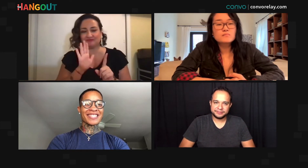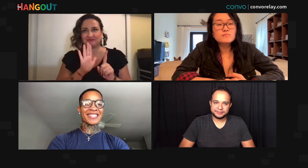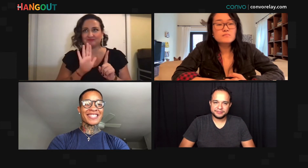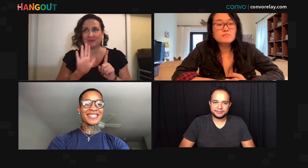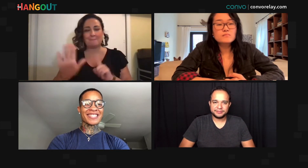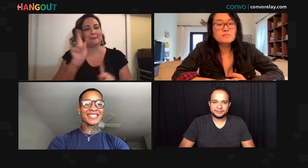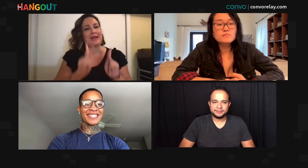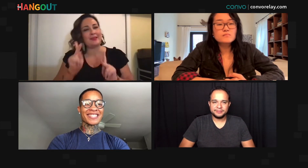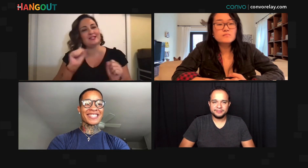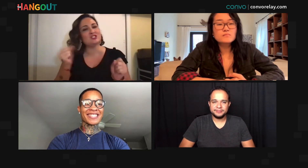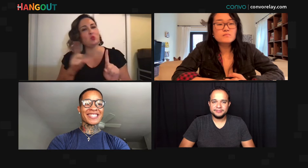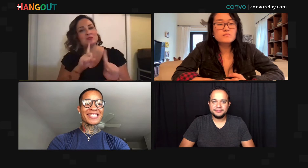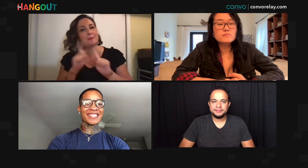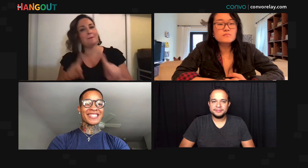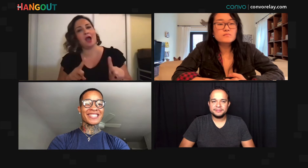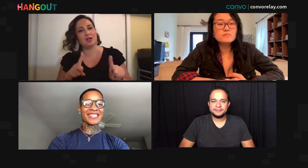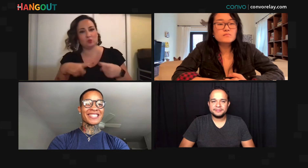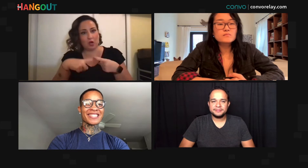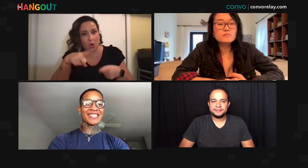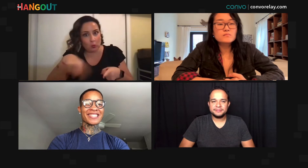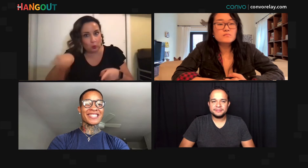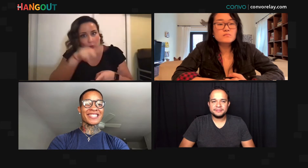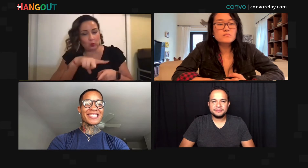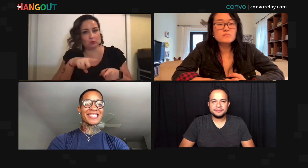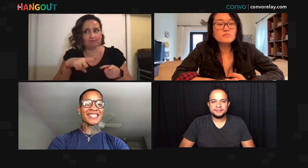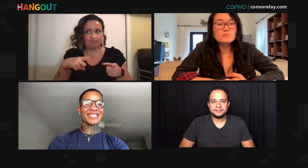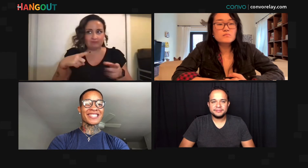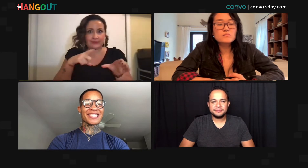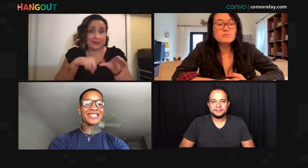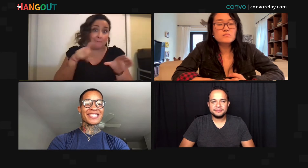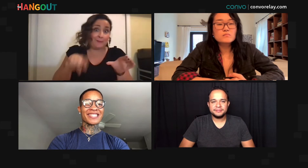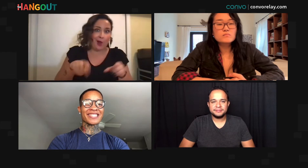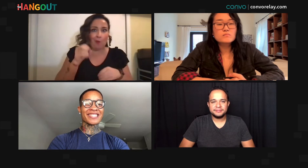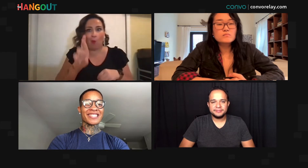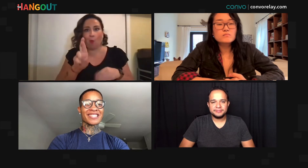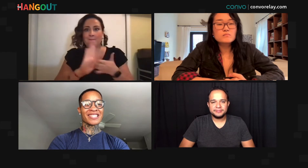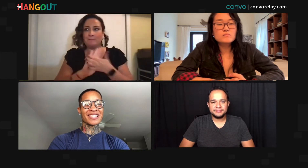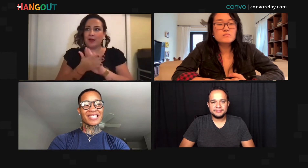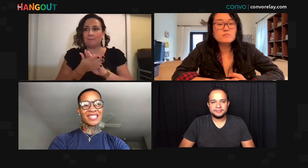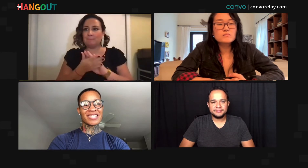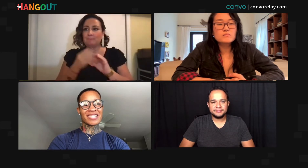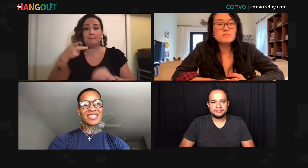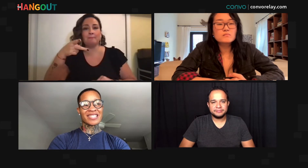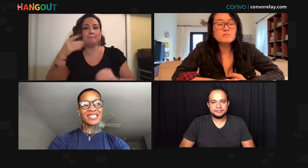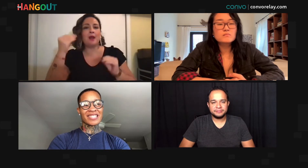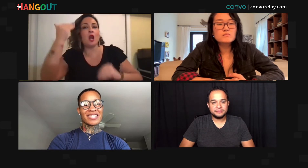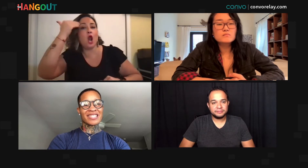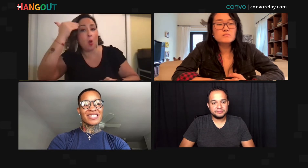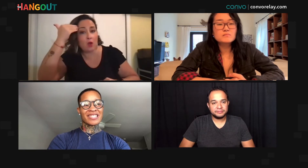more commonplace. But I guess I'm just curious, what were others' responses when each one of you came